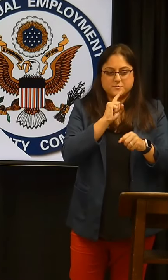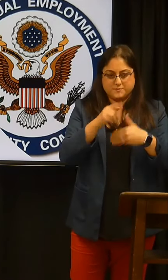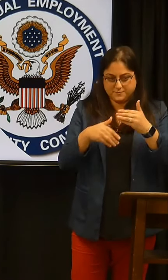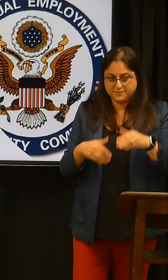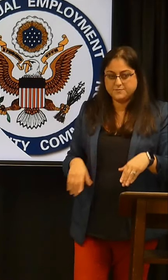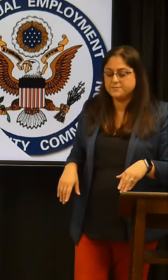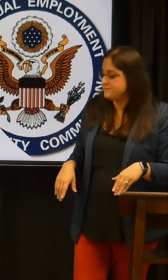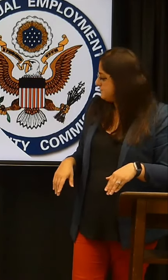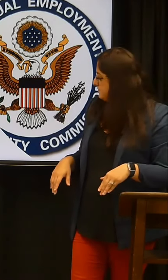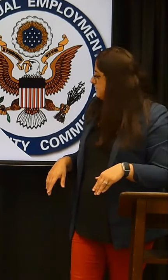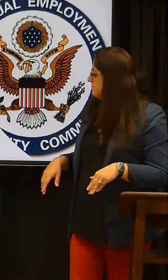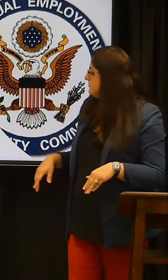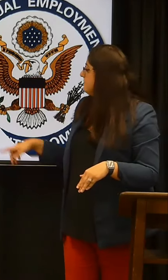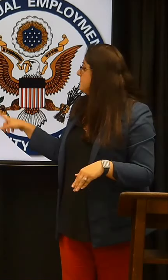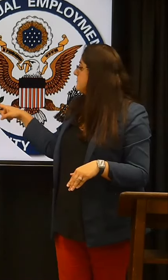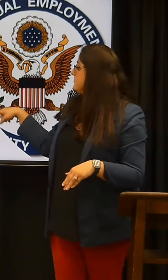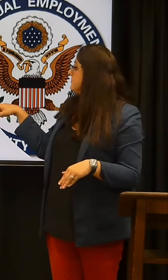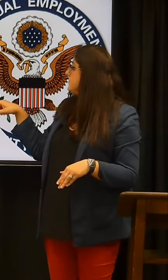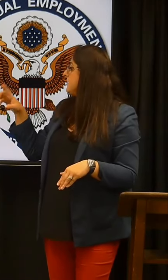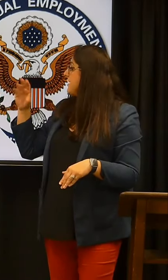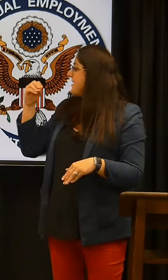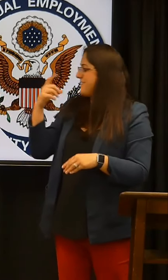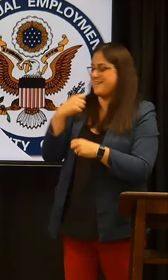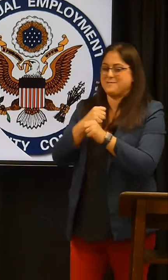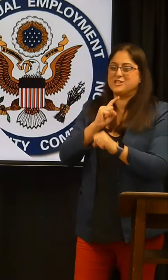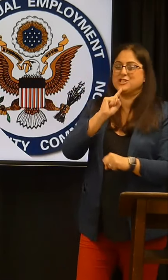of software so that they can see their work.